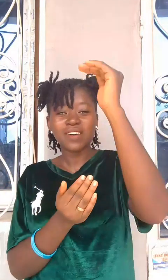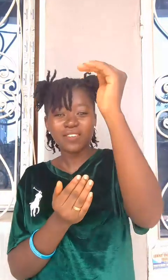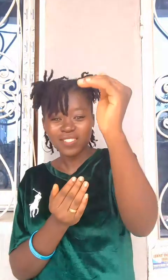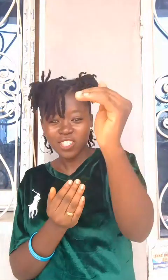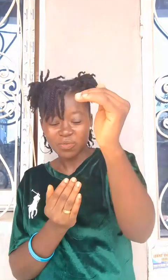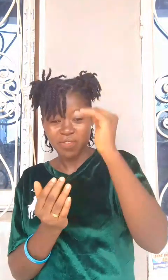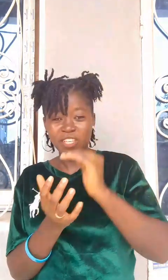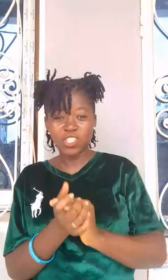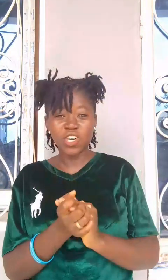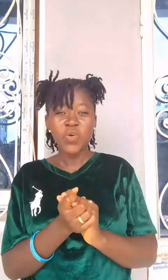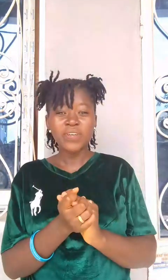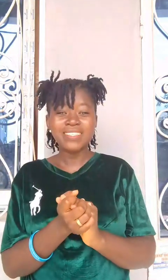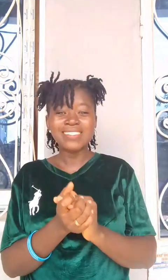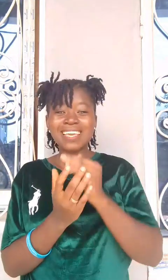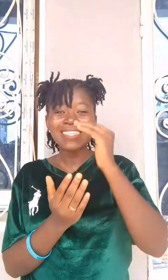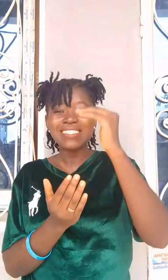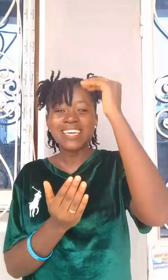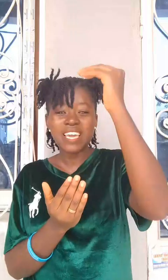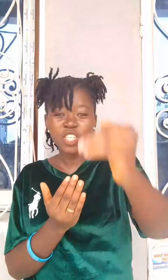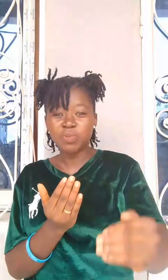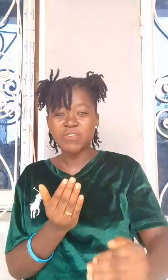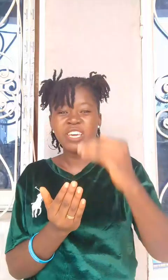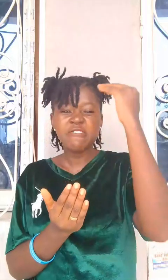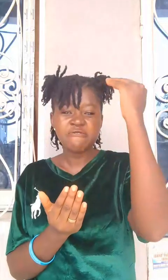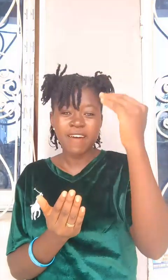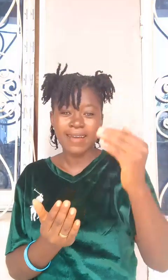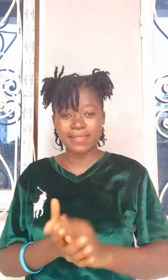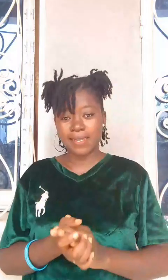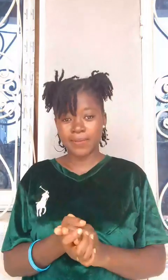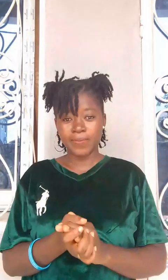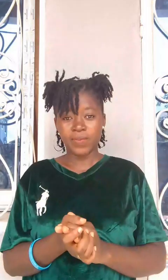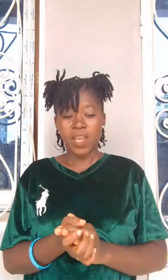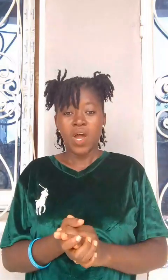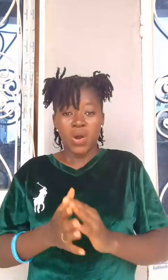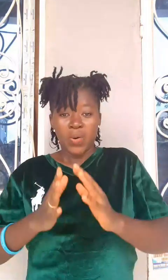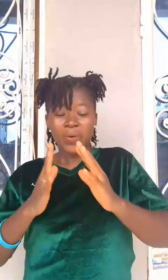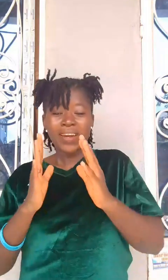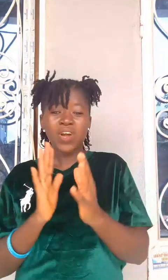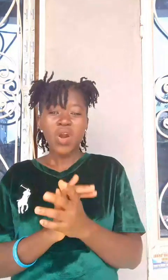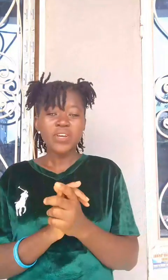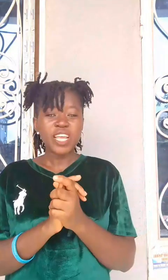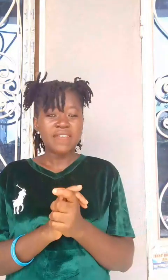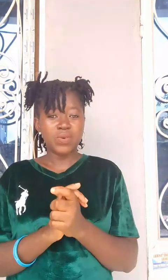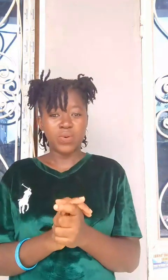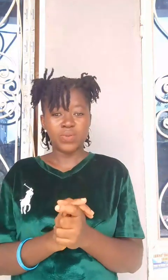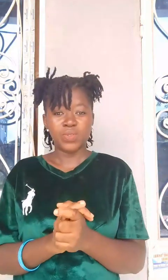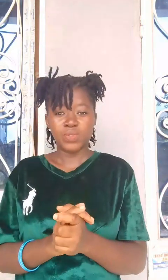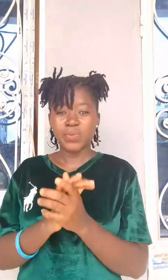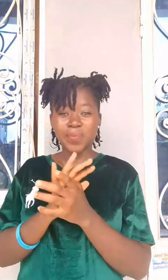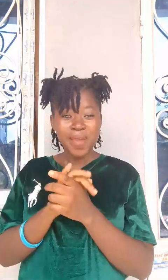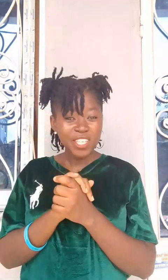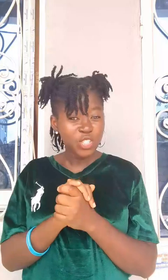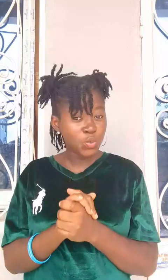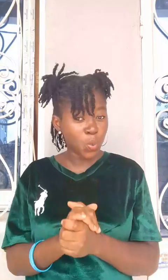second stage of prevention, which is getting the HPV vaccine. We encourage everyone to make